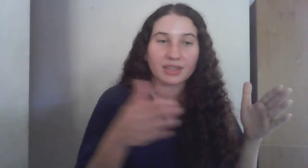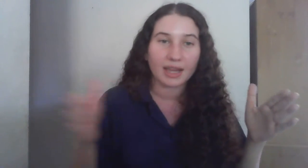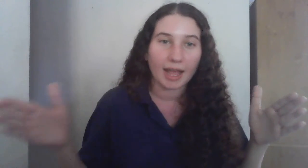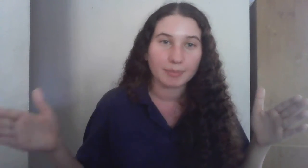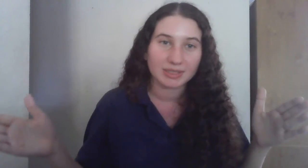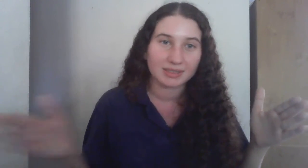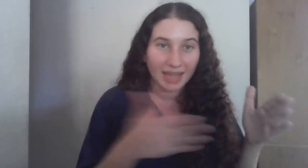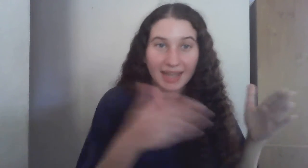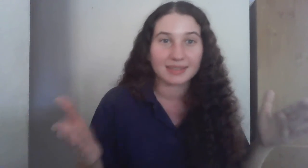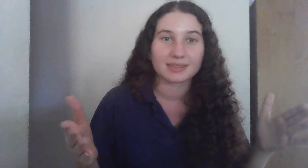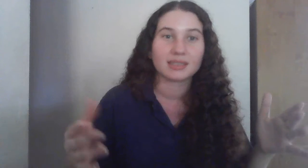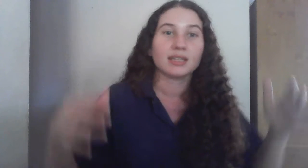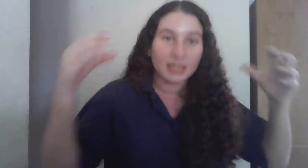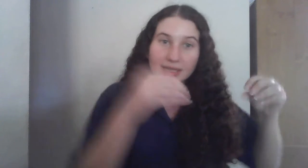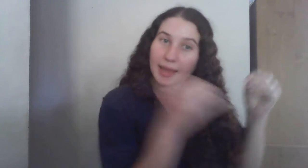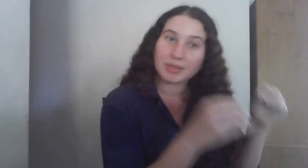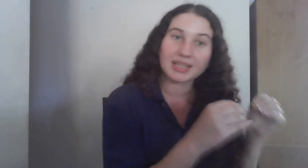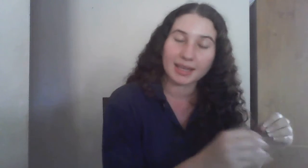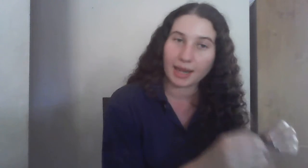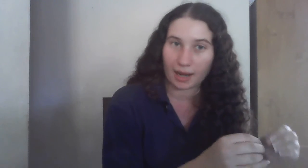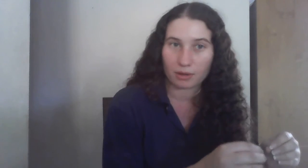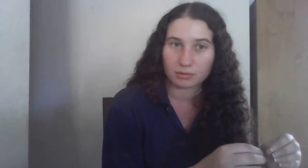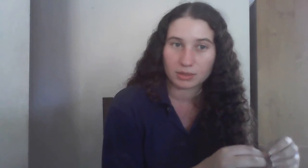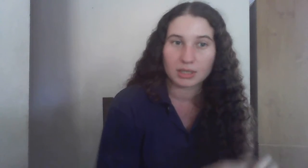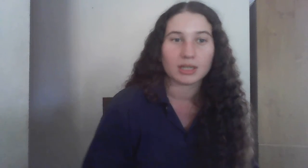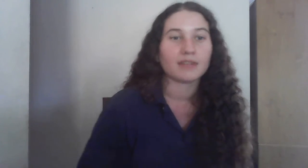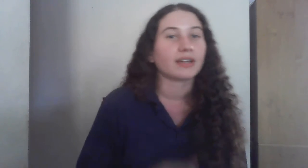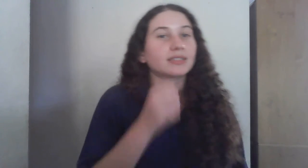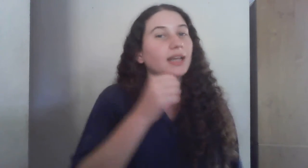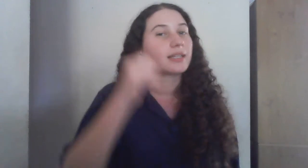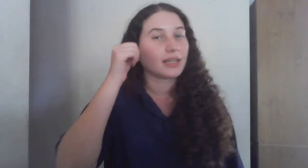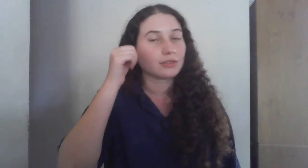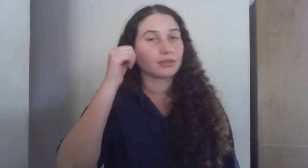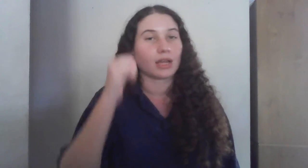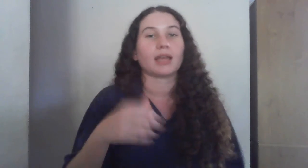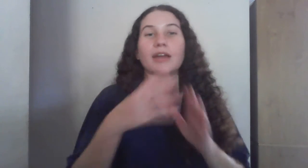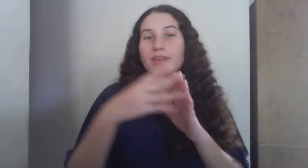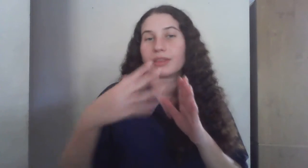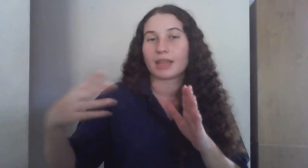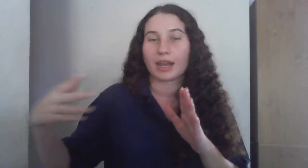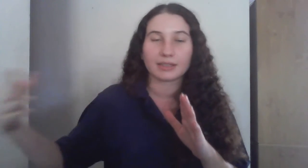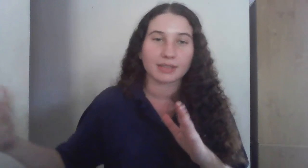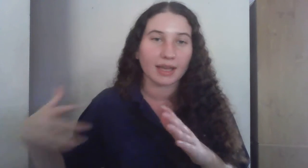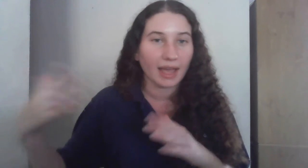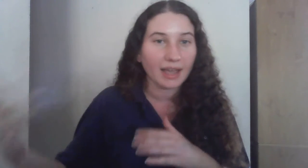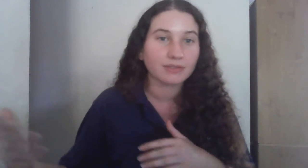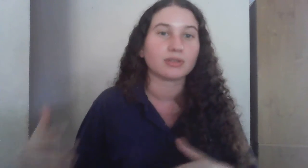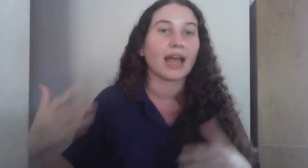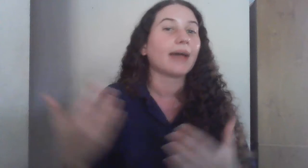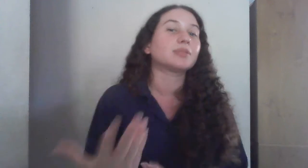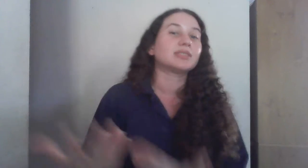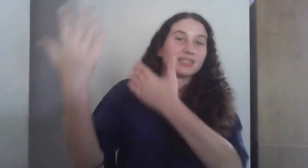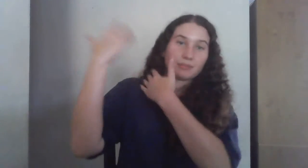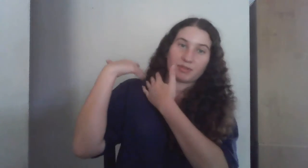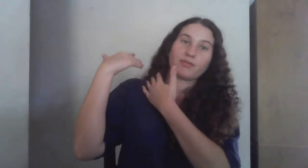that happens next is happening now. If I sign yesterday, everything that I sign after happened in